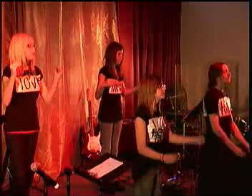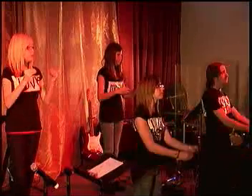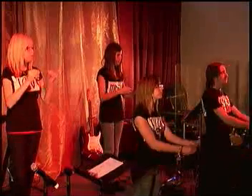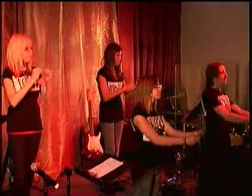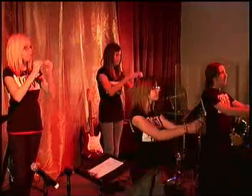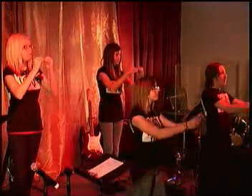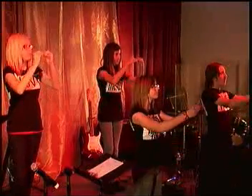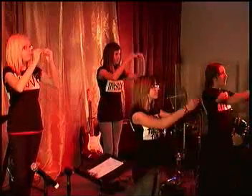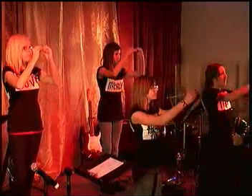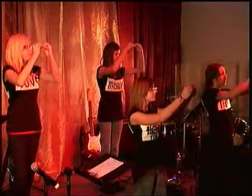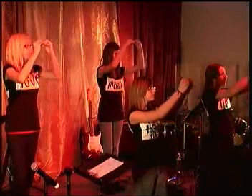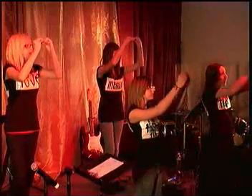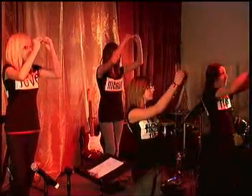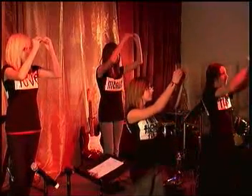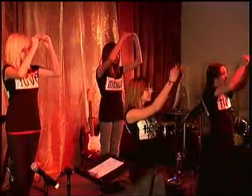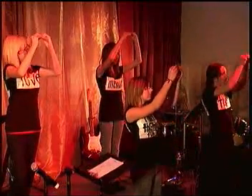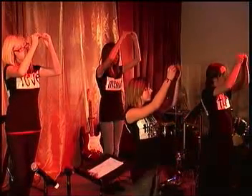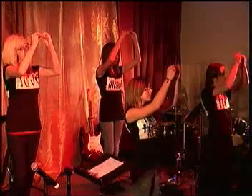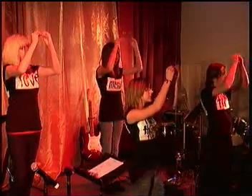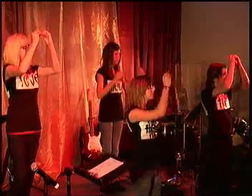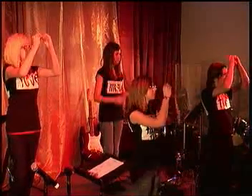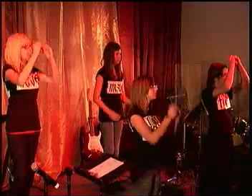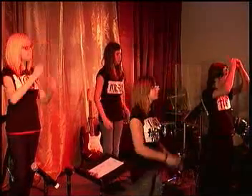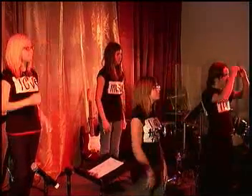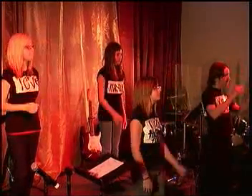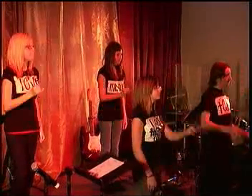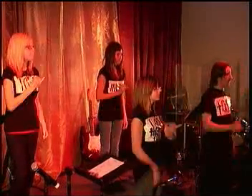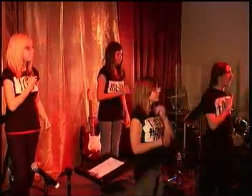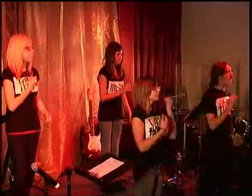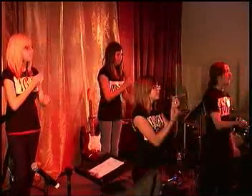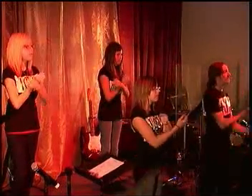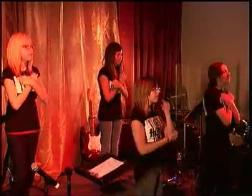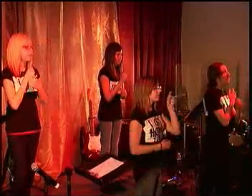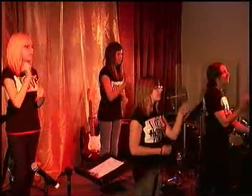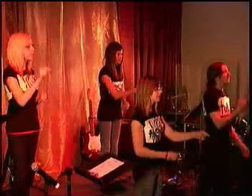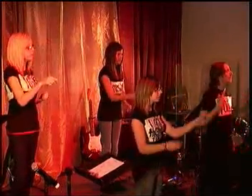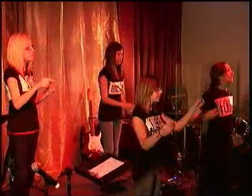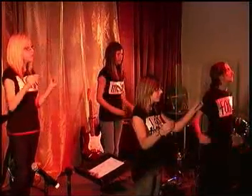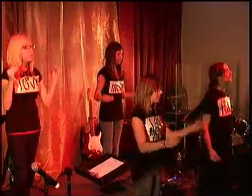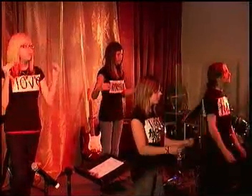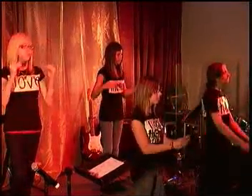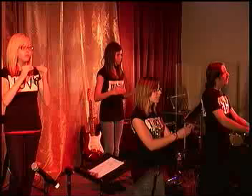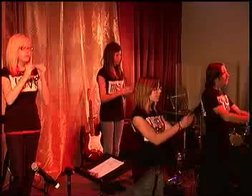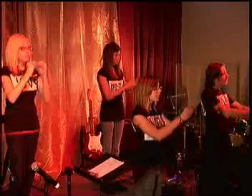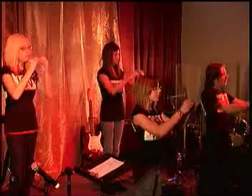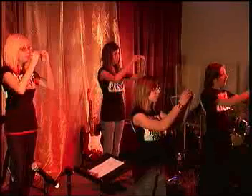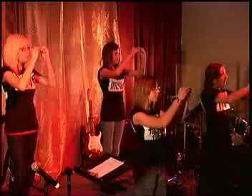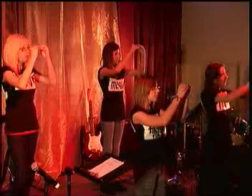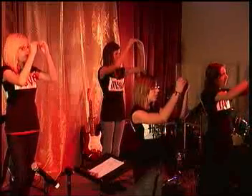more. I love you more.